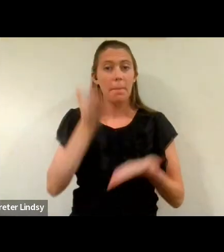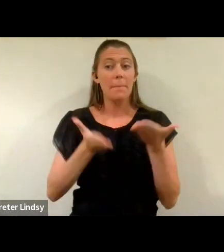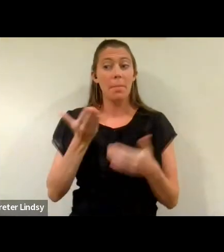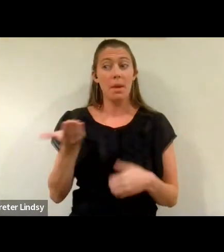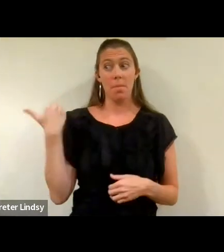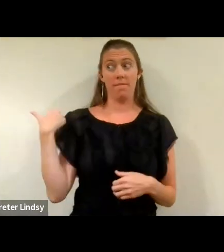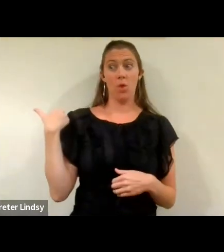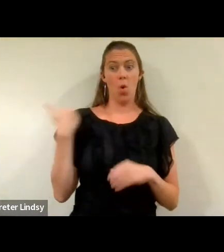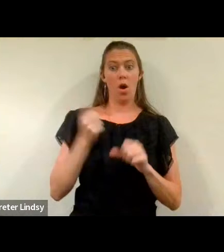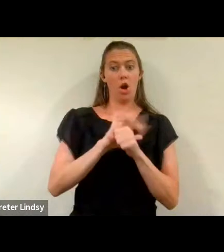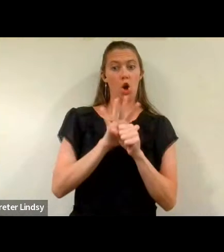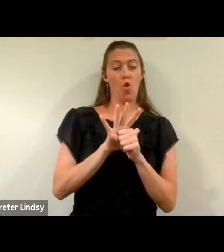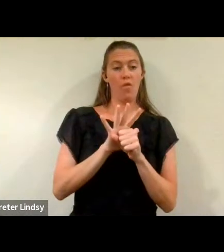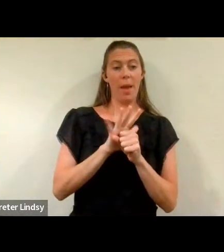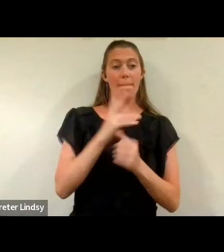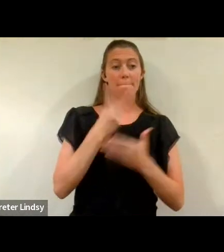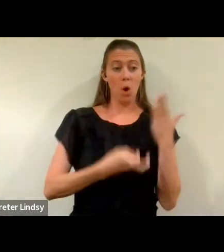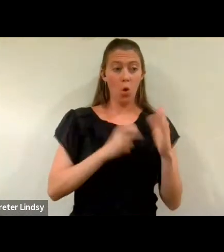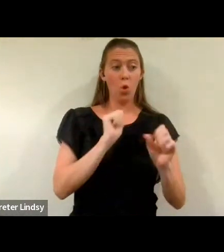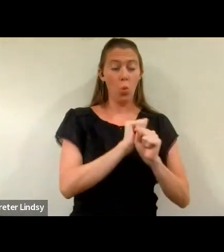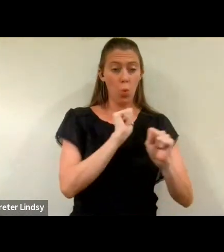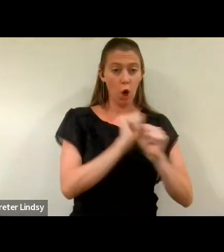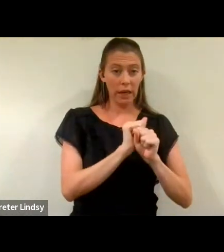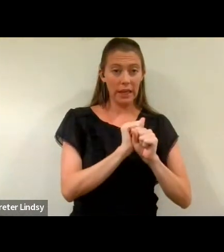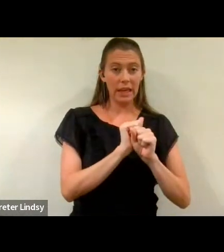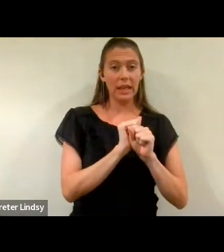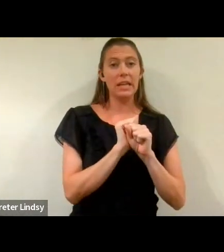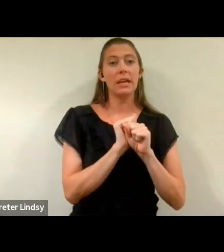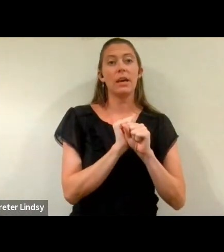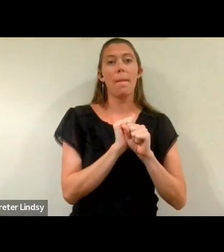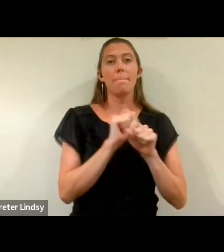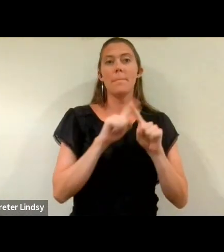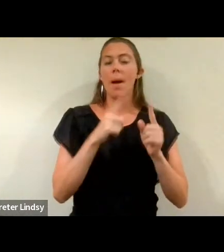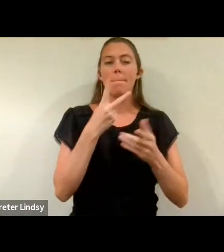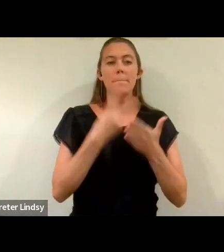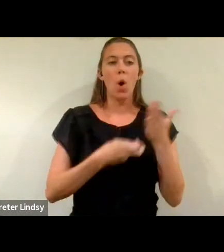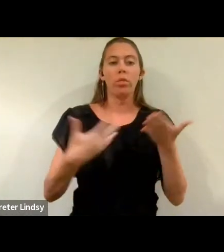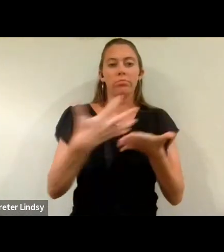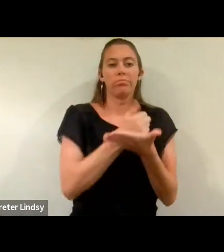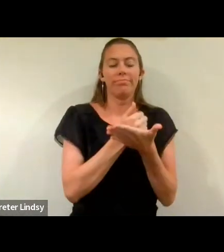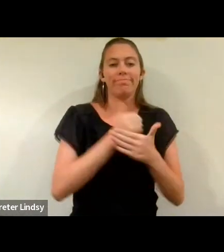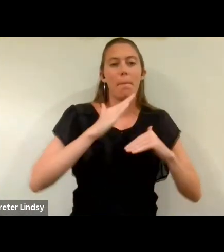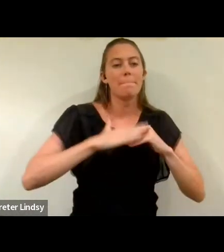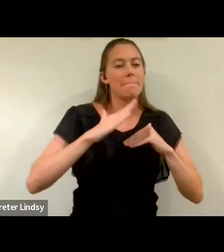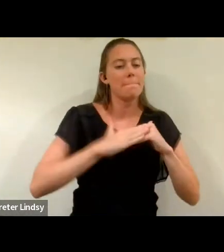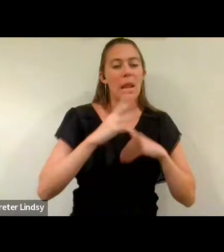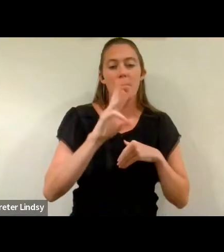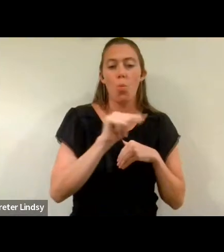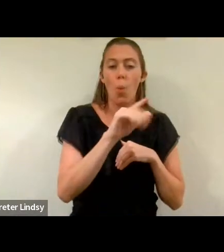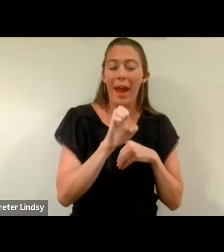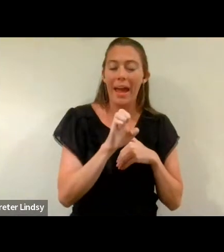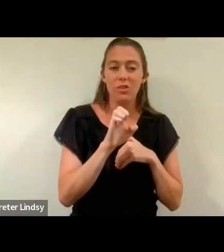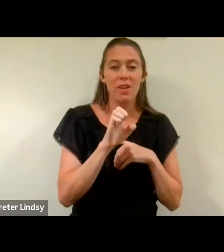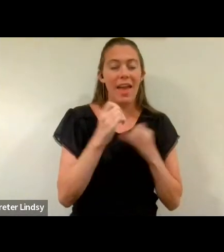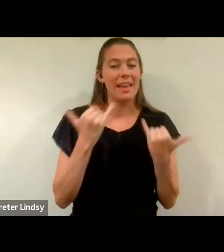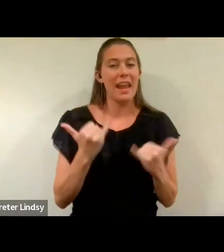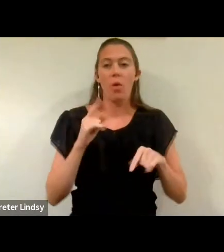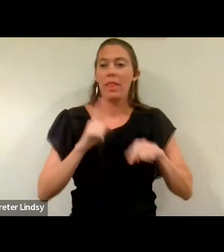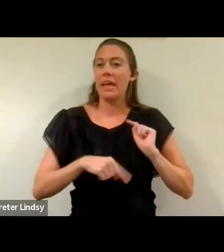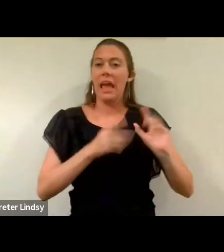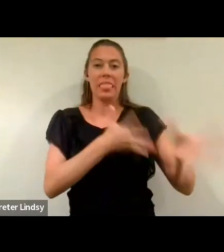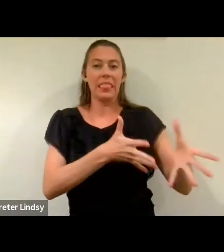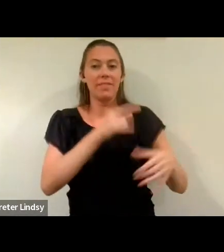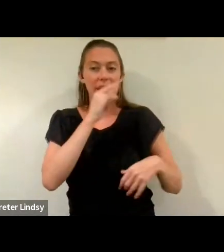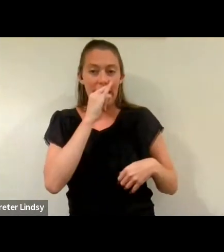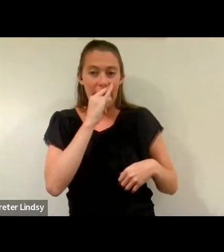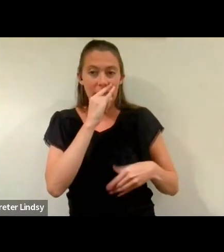now one just can't dare leave the kids. And then there's the single parent family, and then there's the single